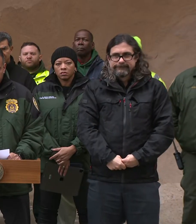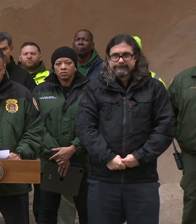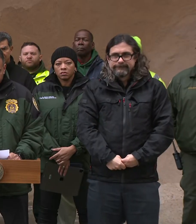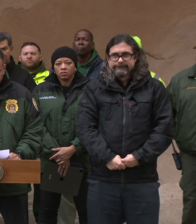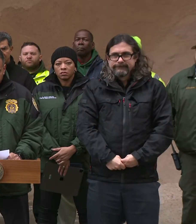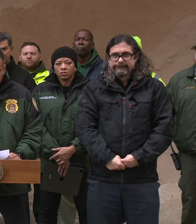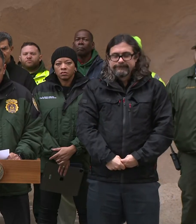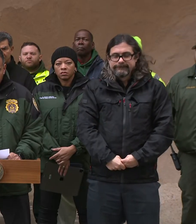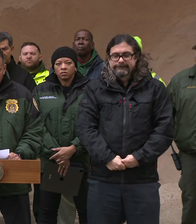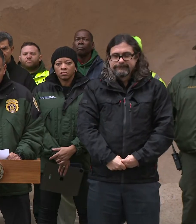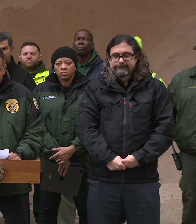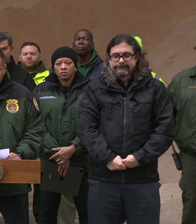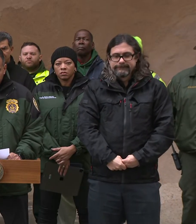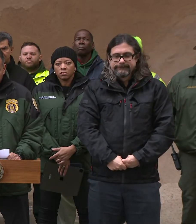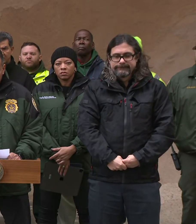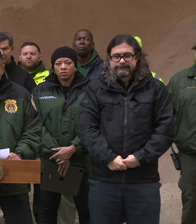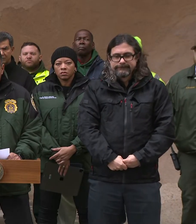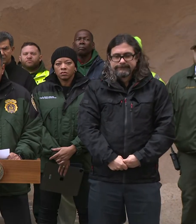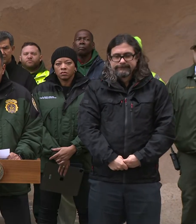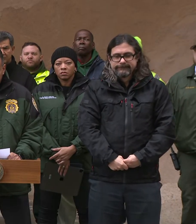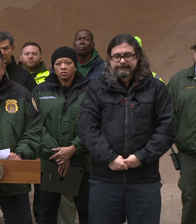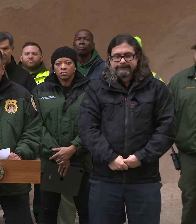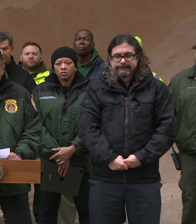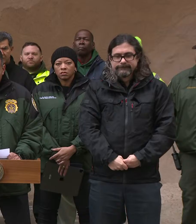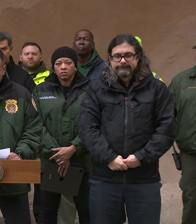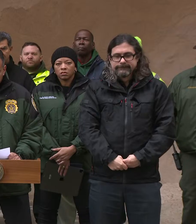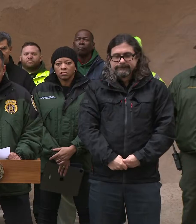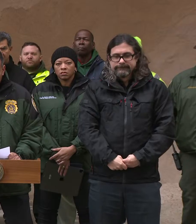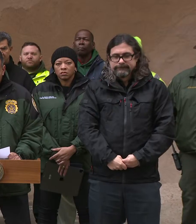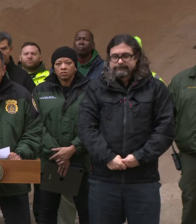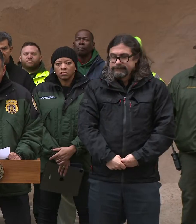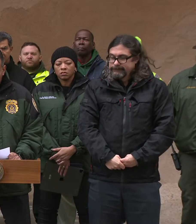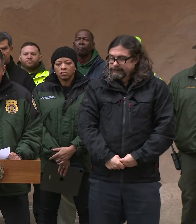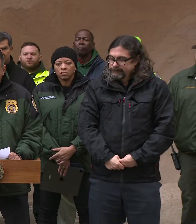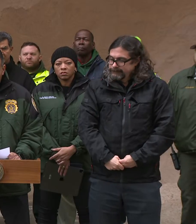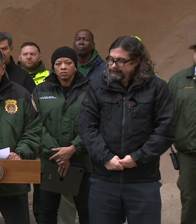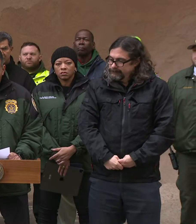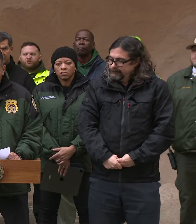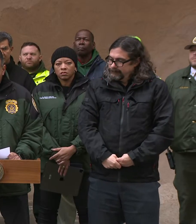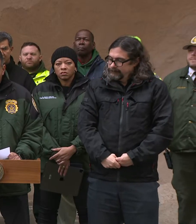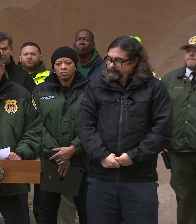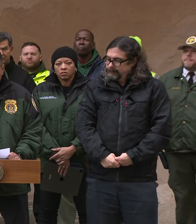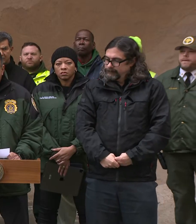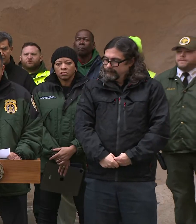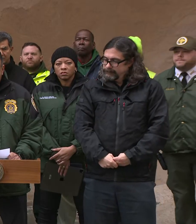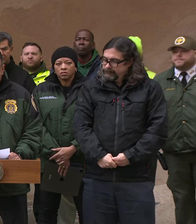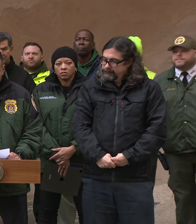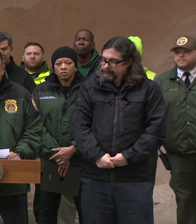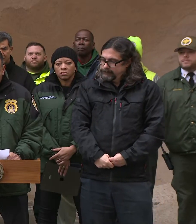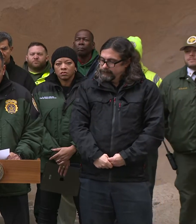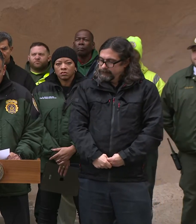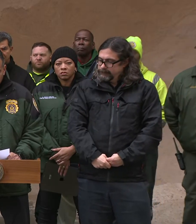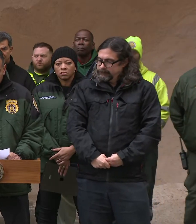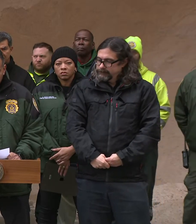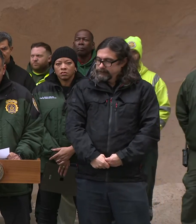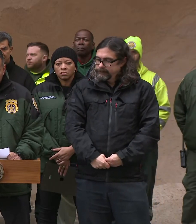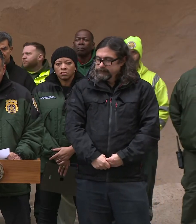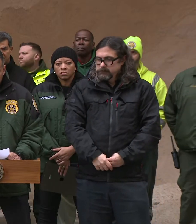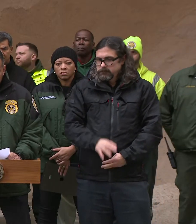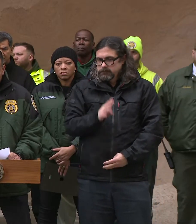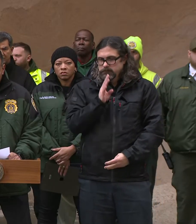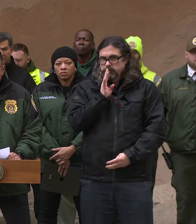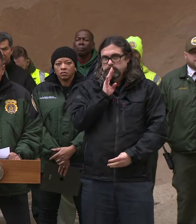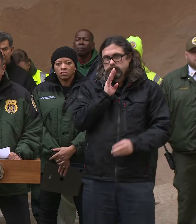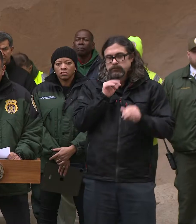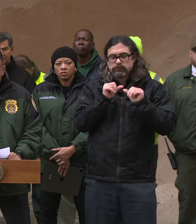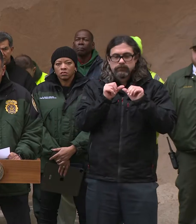de carrera. Trabajamos las 24 horas el día en turnos de 12 horas, pero necesitamos que todos los neoyorquinos